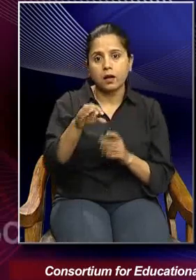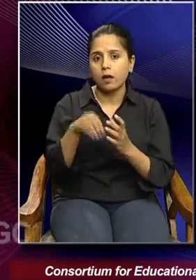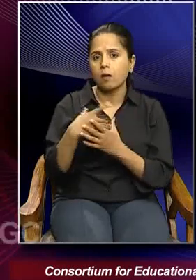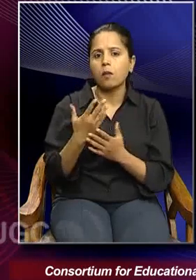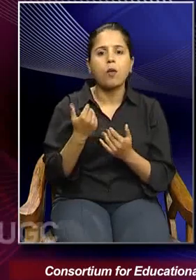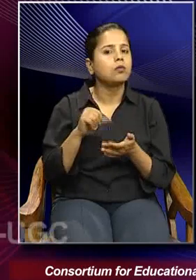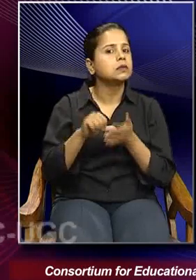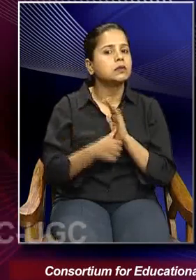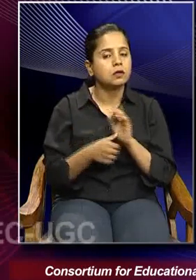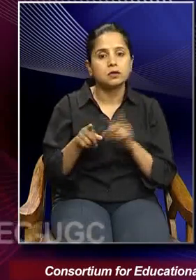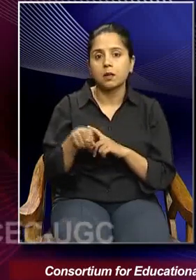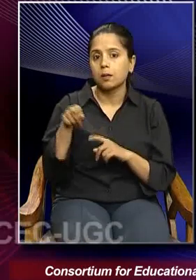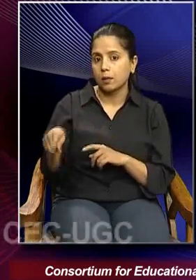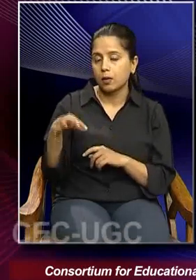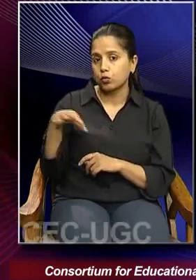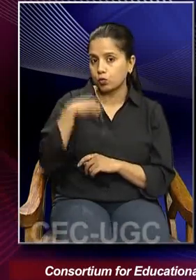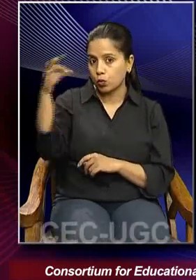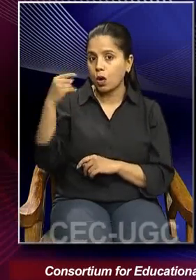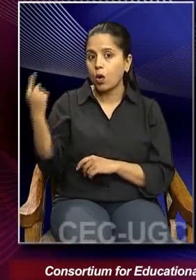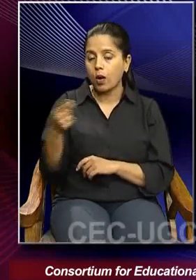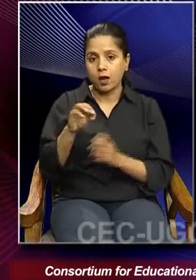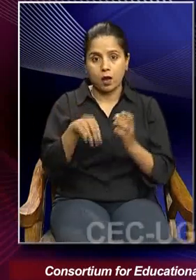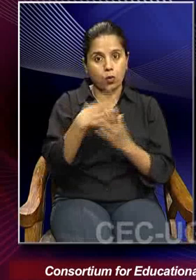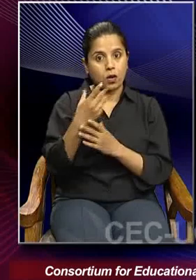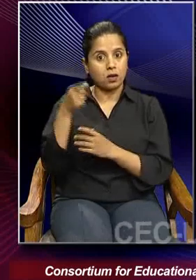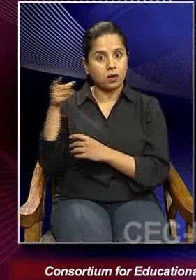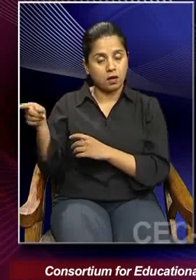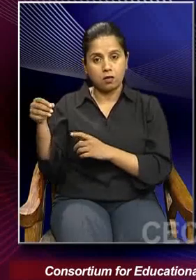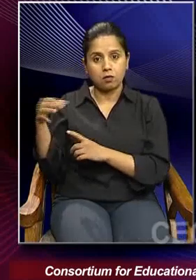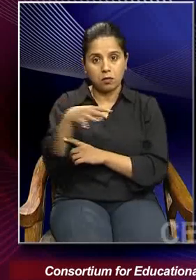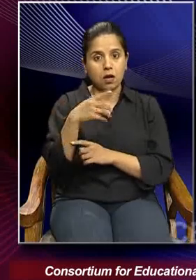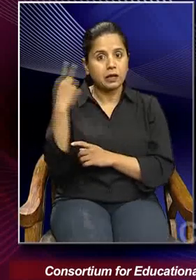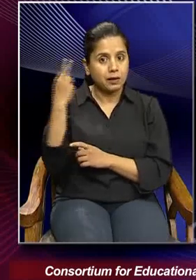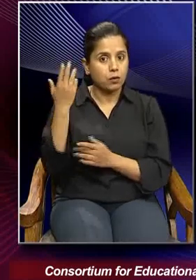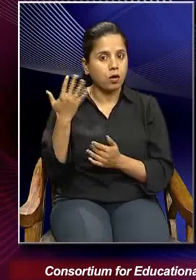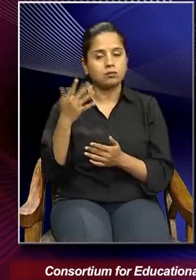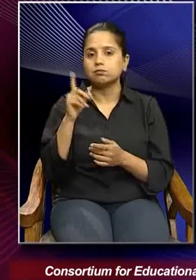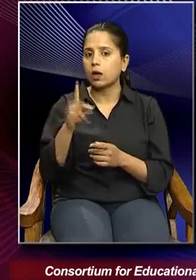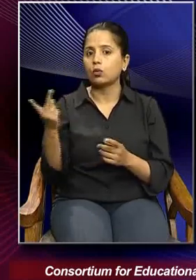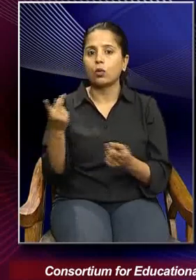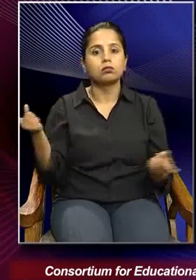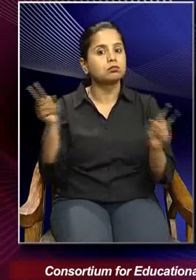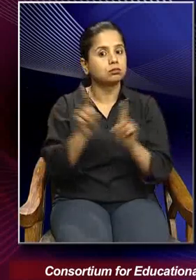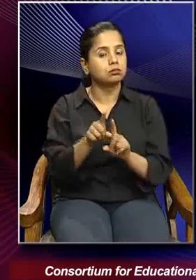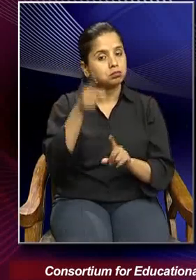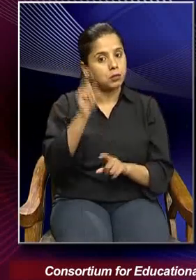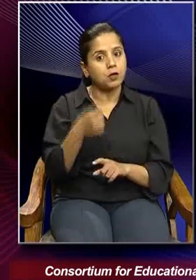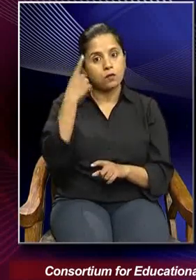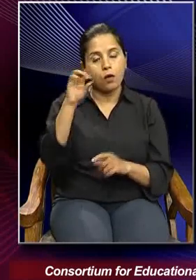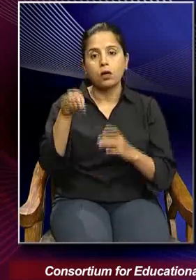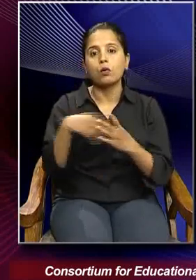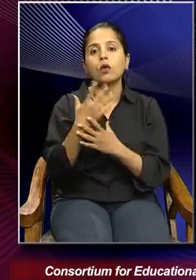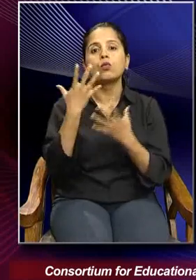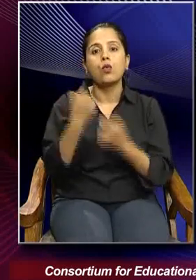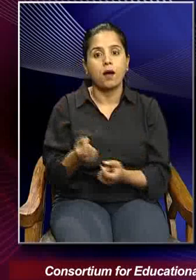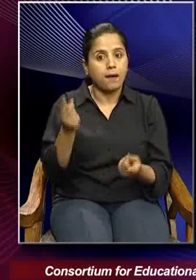or Purush alone cannot be the cause of evolution. They both have to come together in order for the evolution to